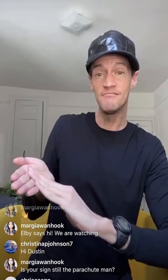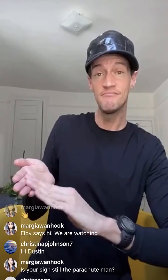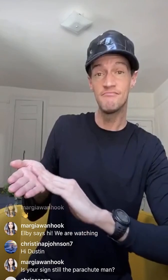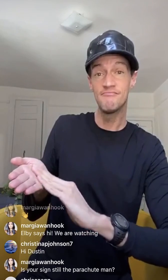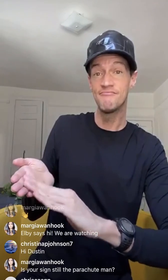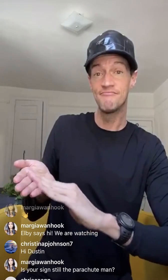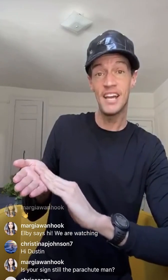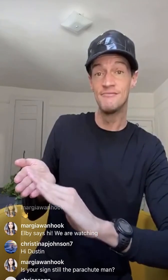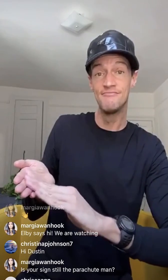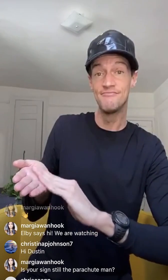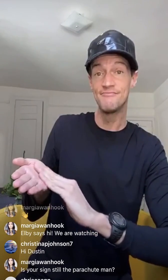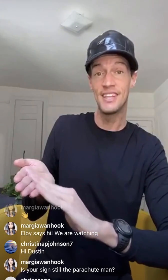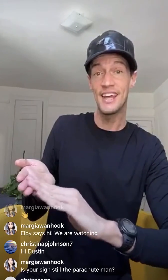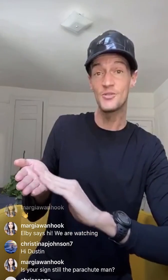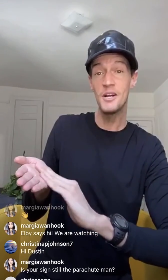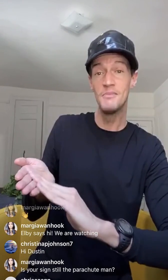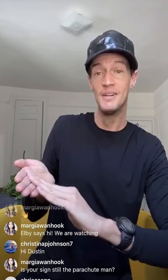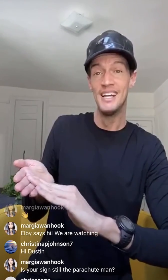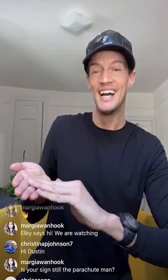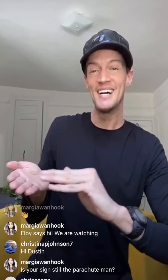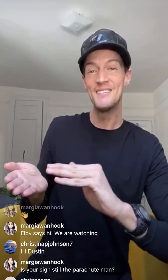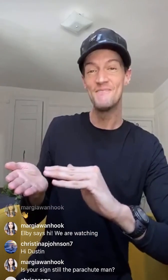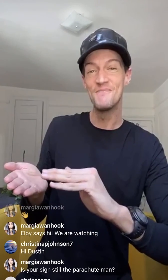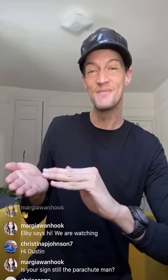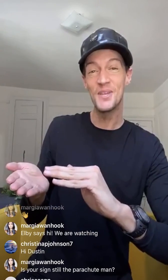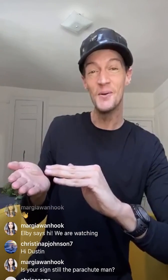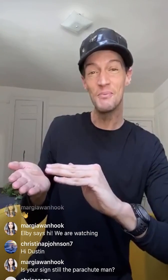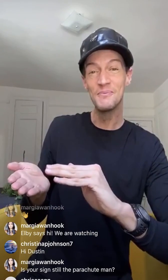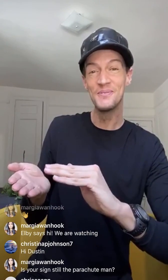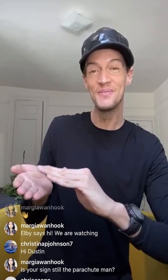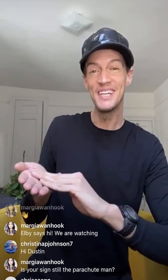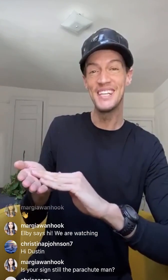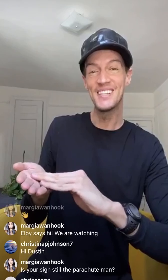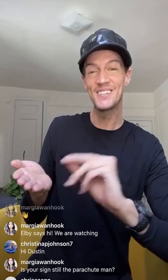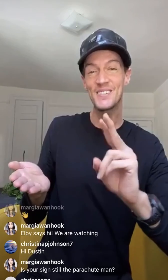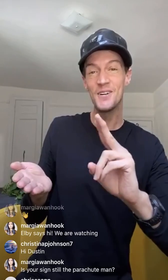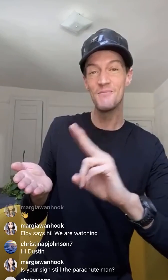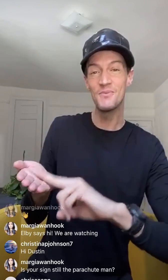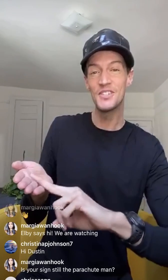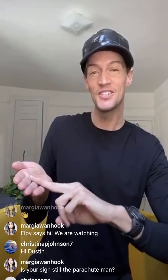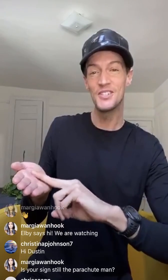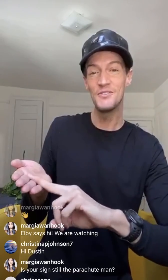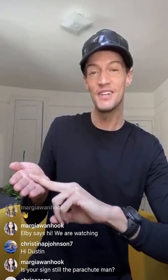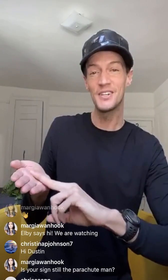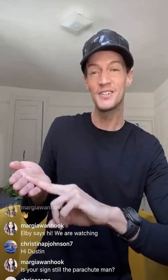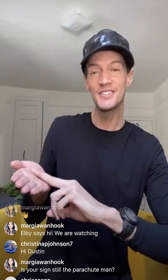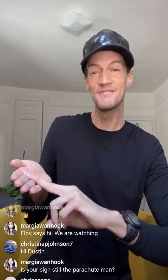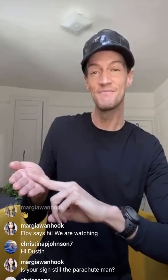endorse a candidate, I support that candidate. I'm going to take my beliefs and I'm going to align them with you.